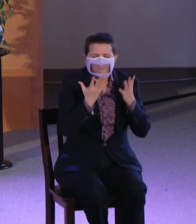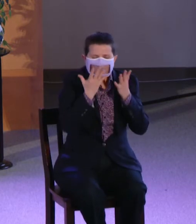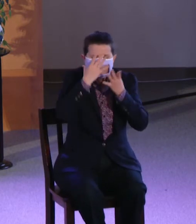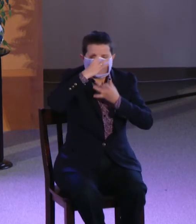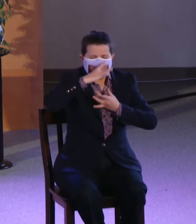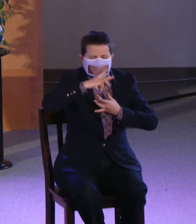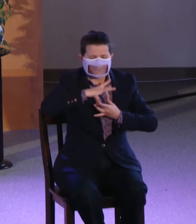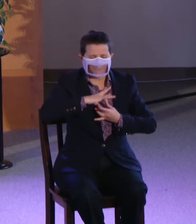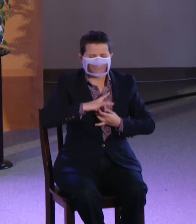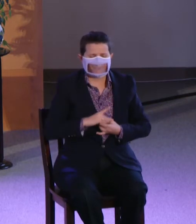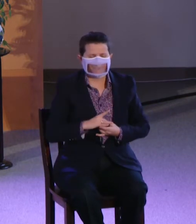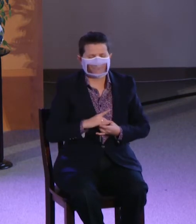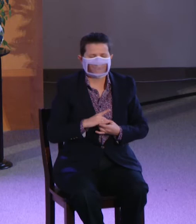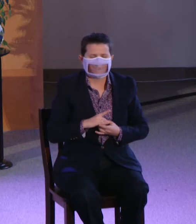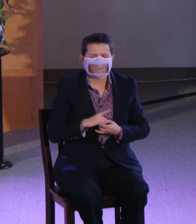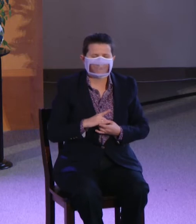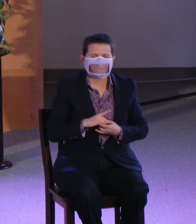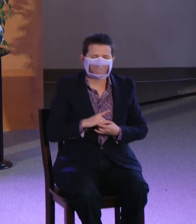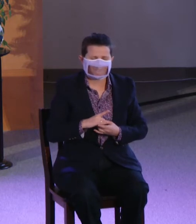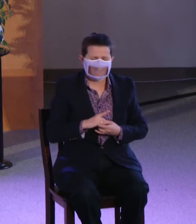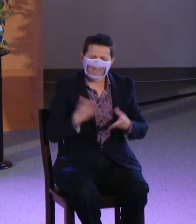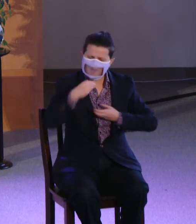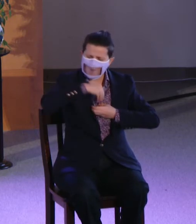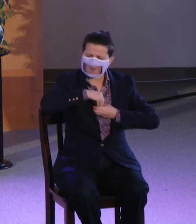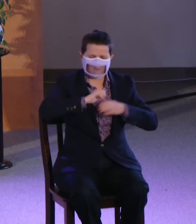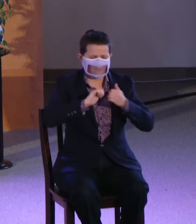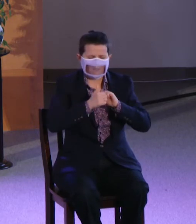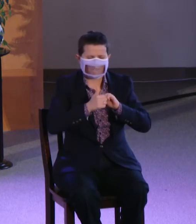Take a breath. Allow yourself to totally relax.